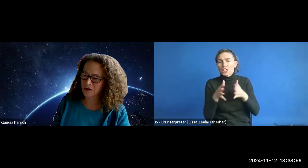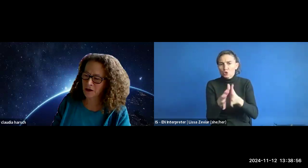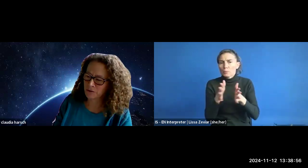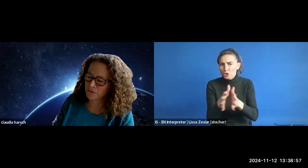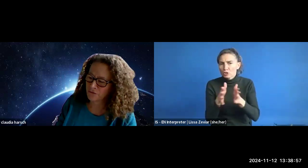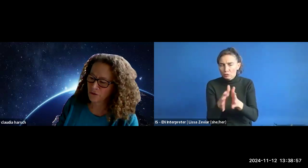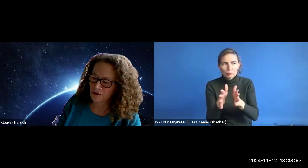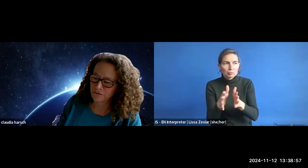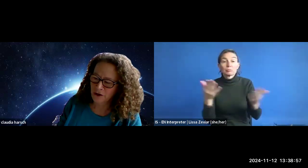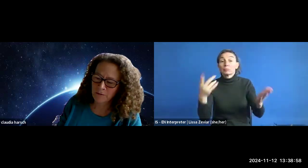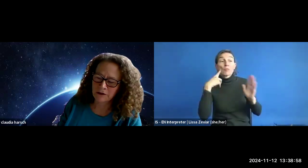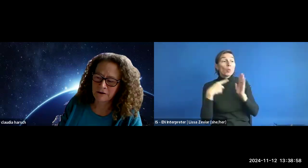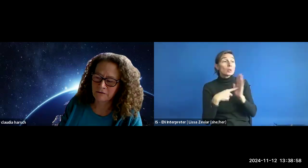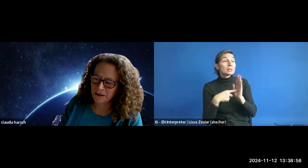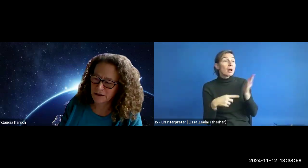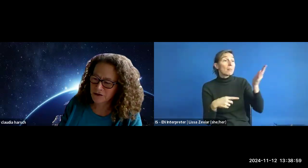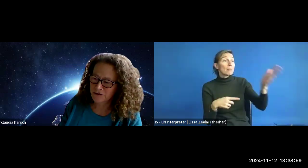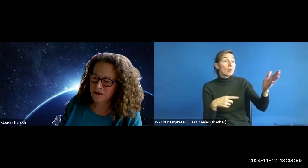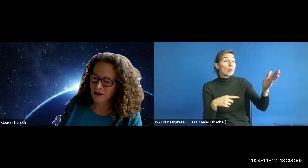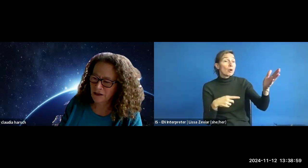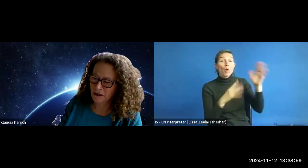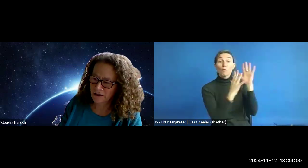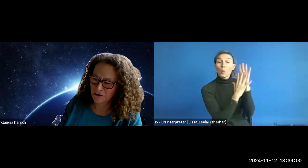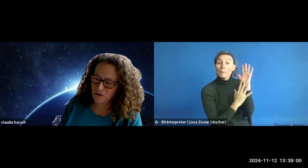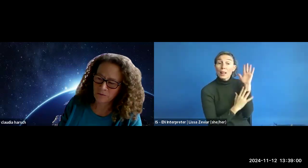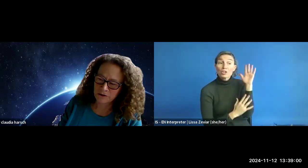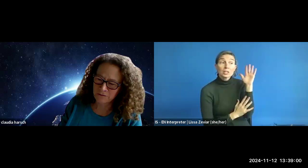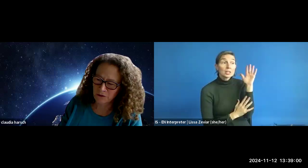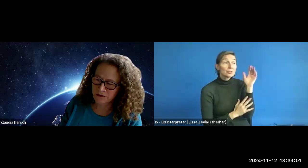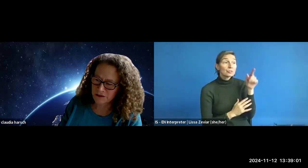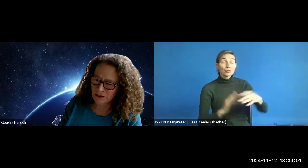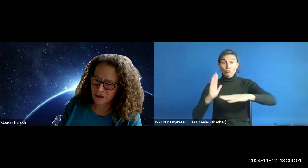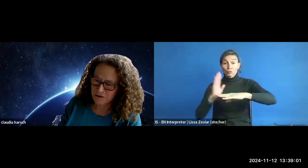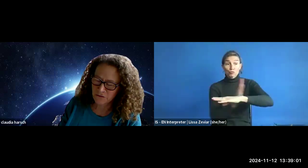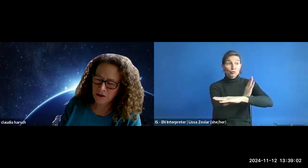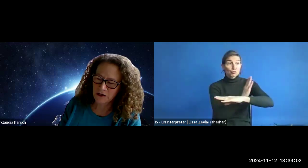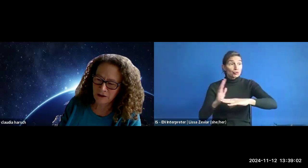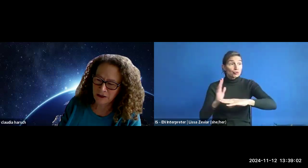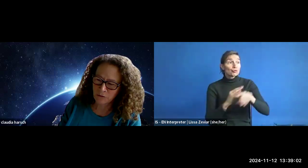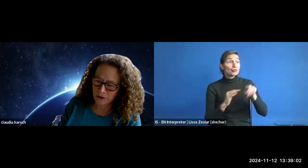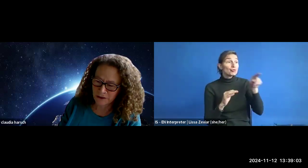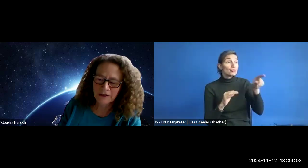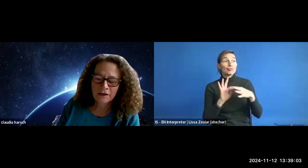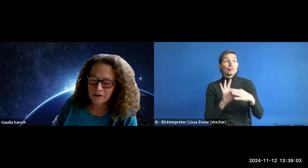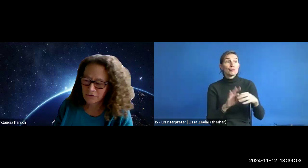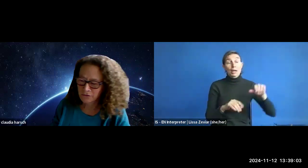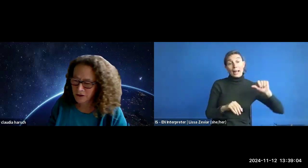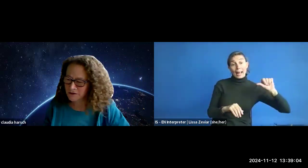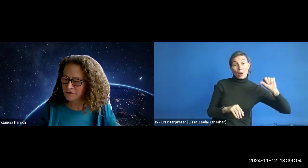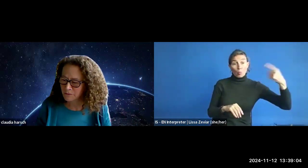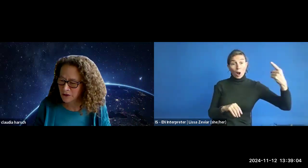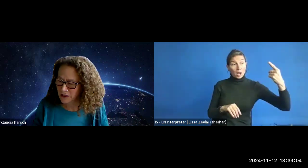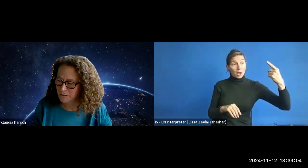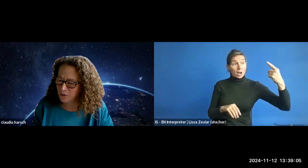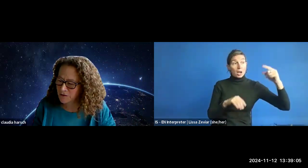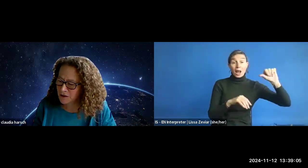Here, for example, for the vocabulary range scale under the competence processing test for the level A1, you find